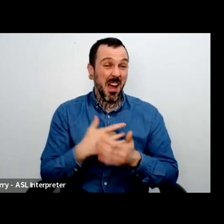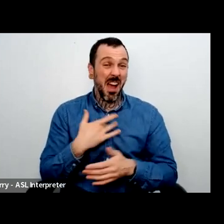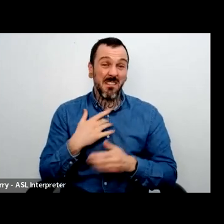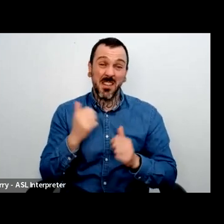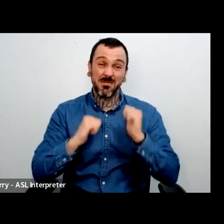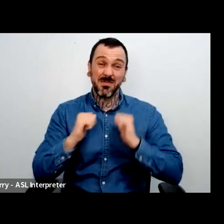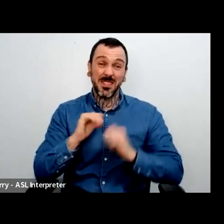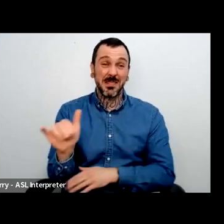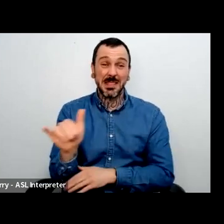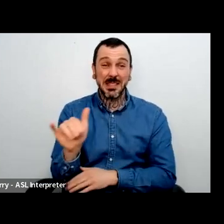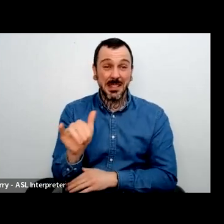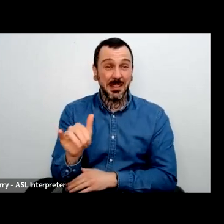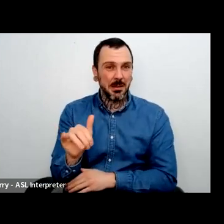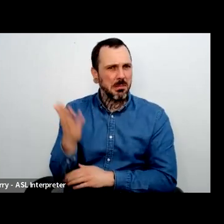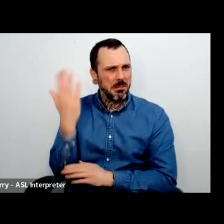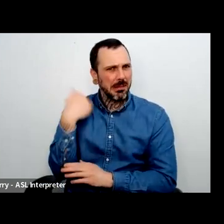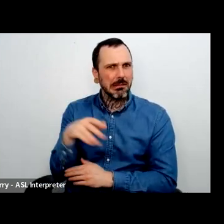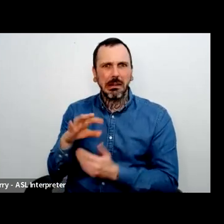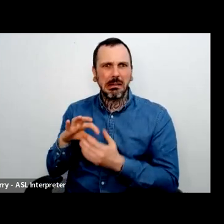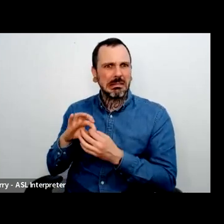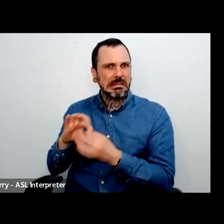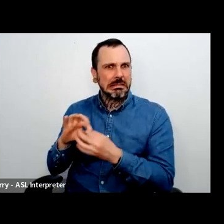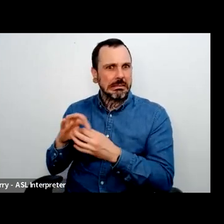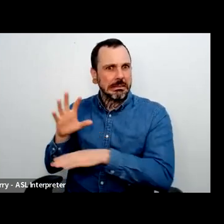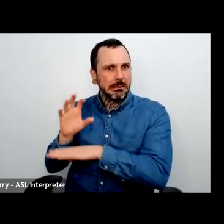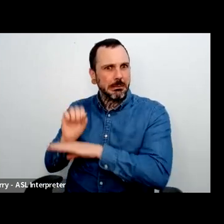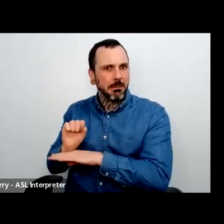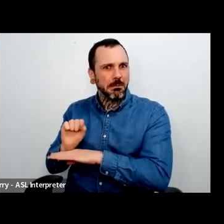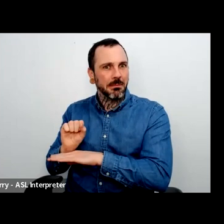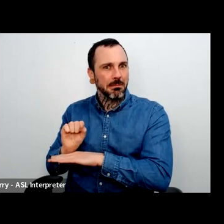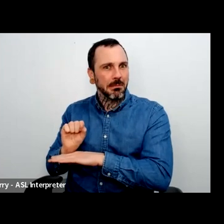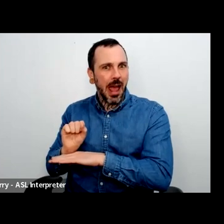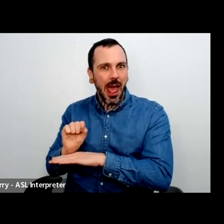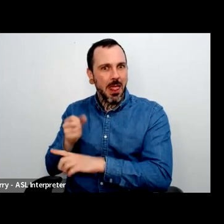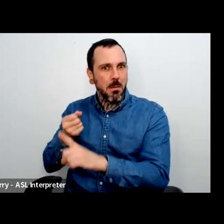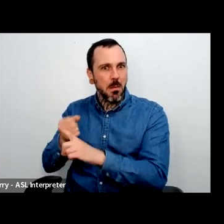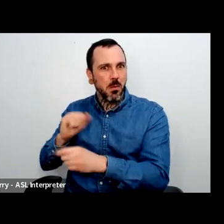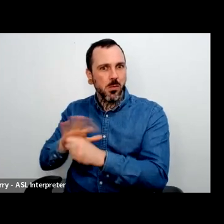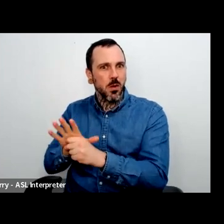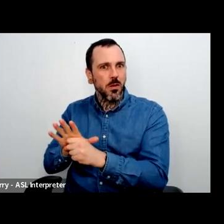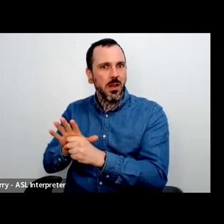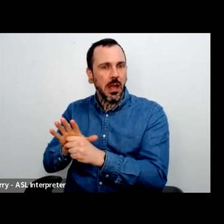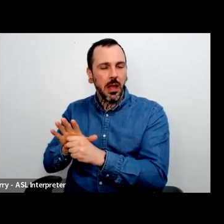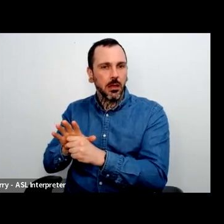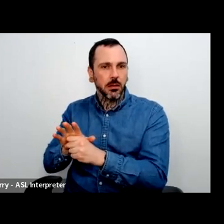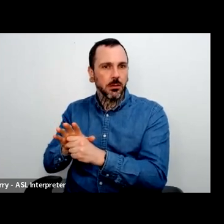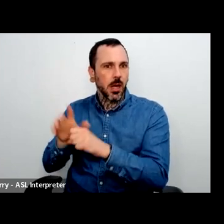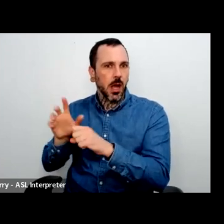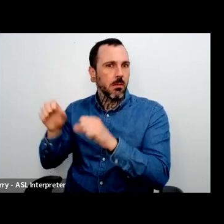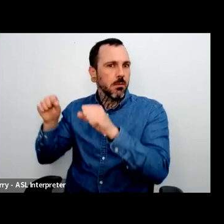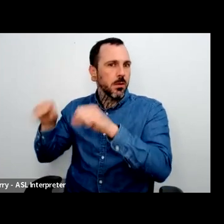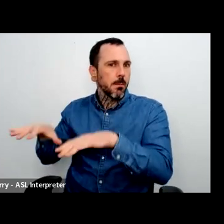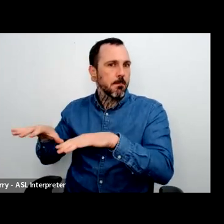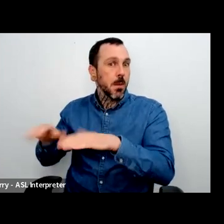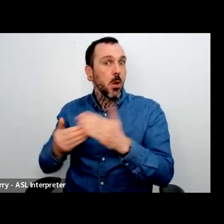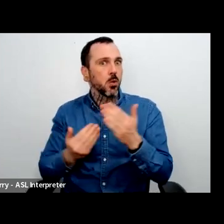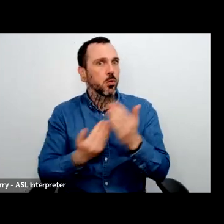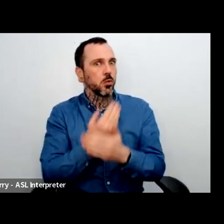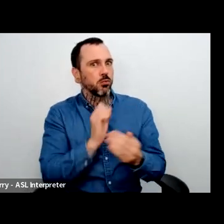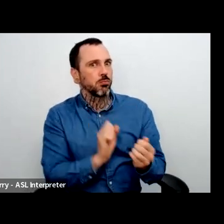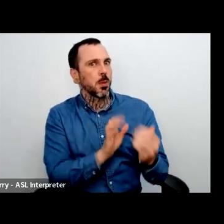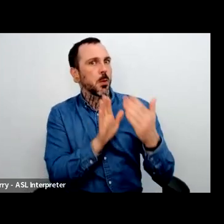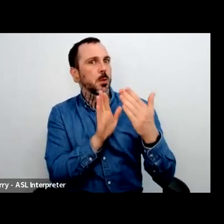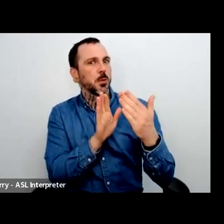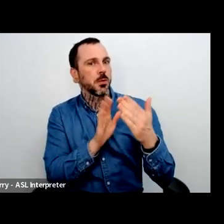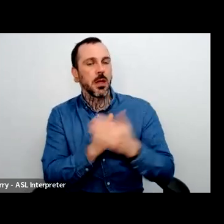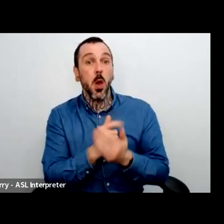to see what is possible. So that means the kinds of stories we're telling on stage, who's telling those